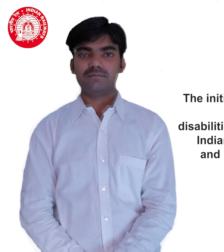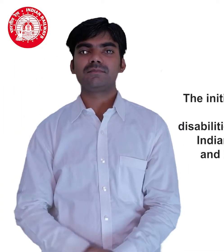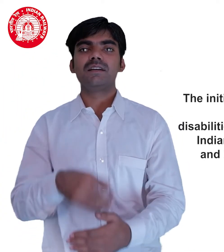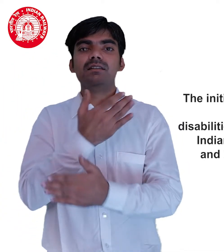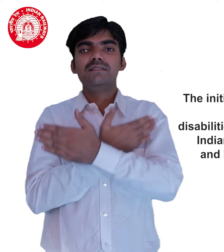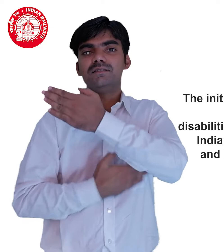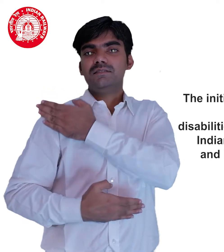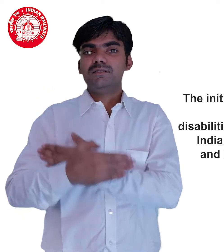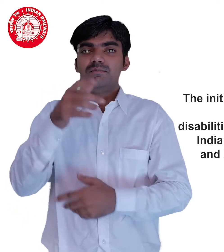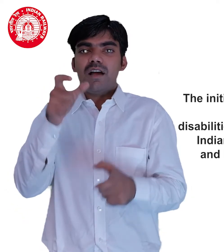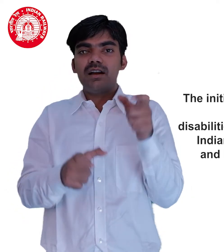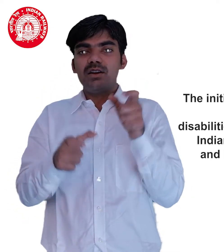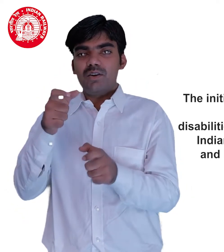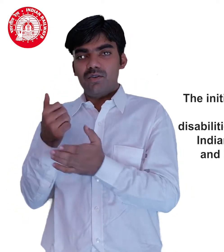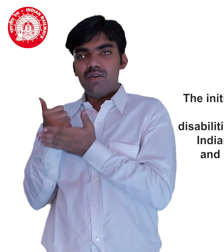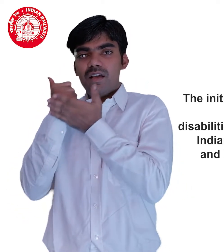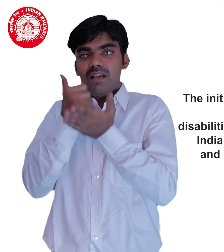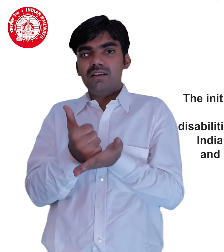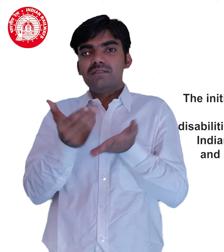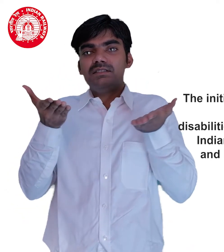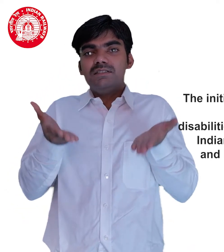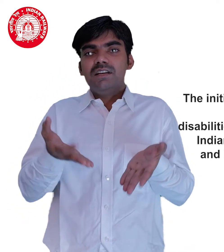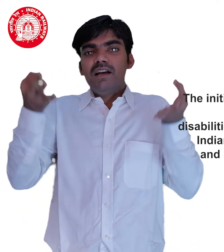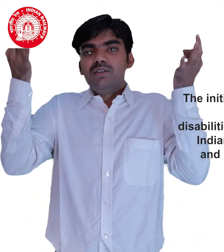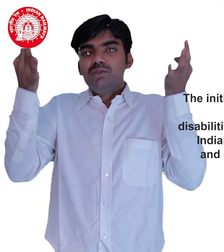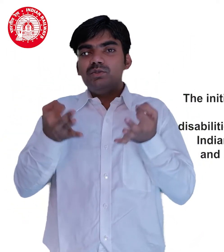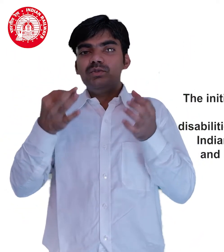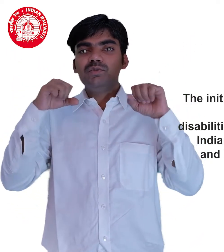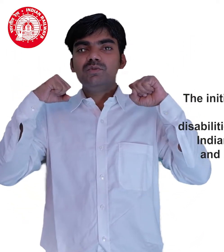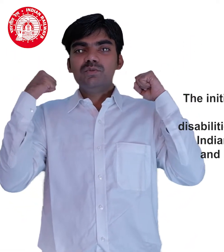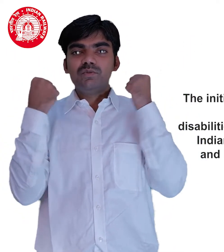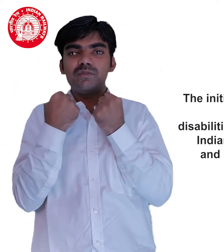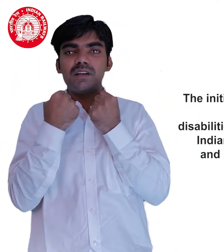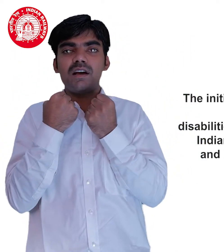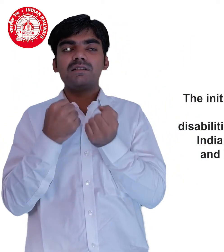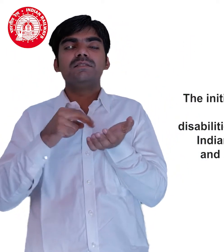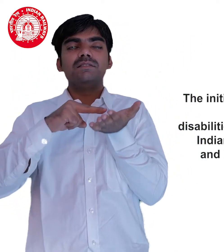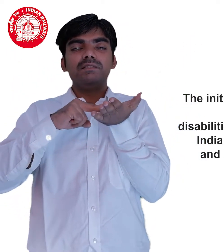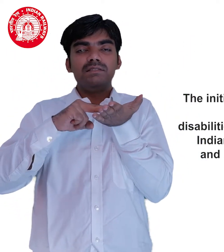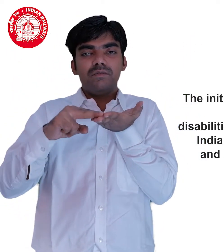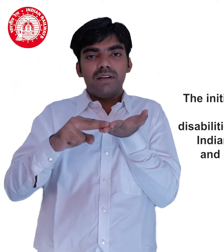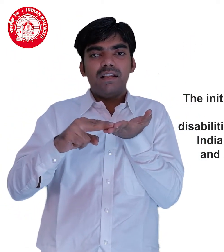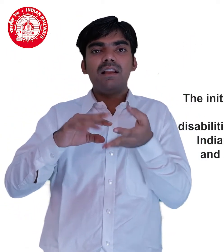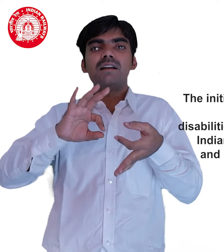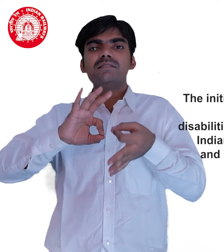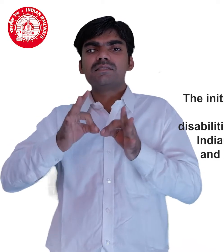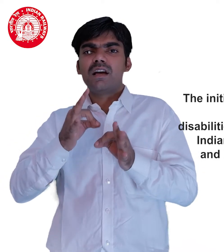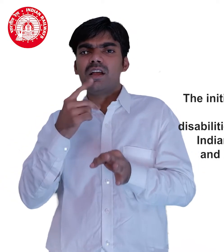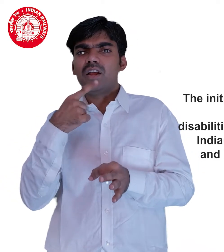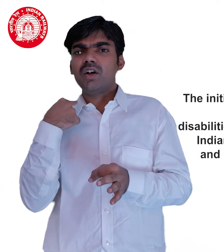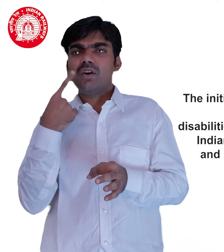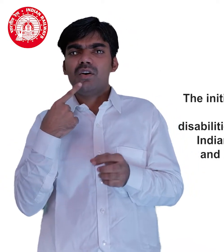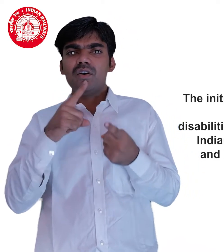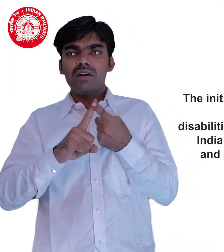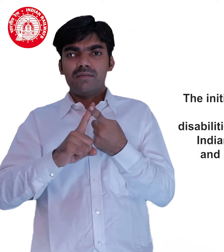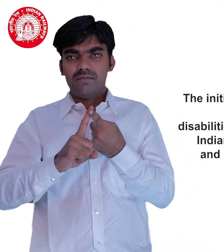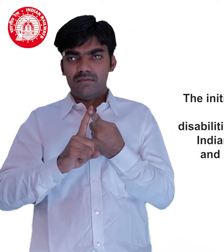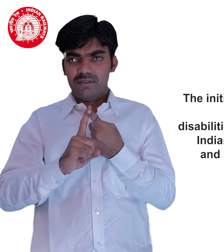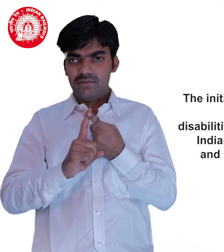The initiative of providing Braille signages and other facilities for people with disabilities,